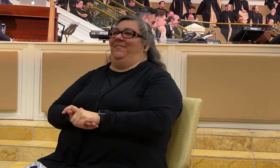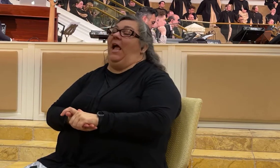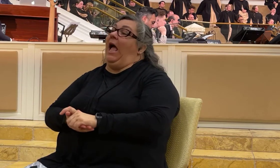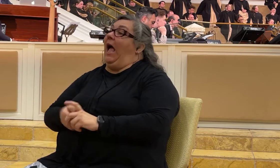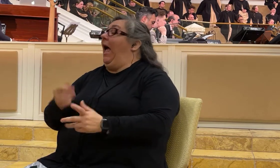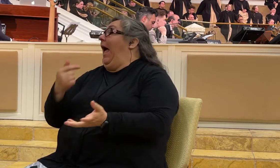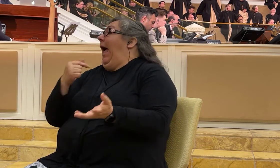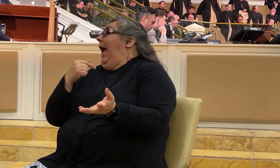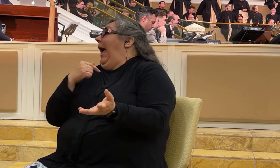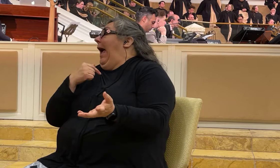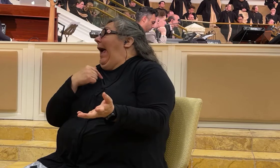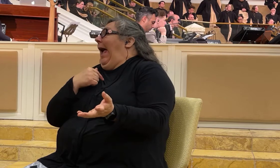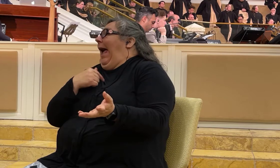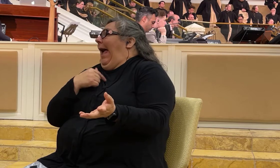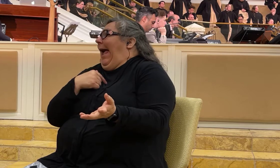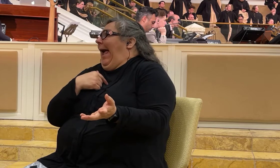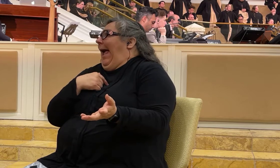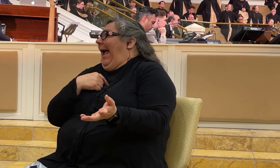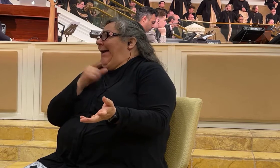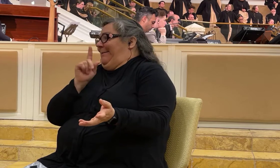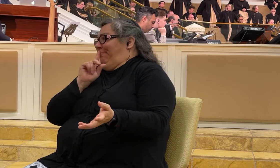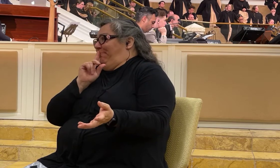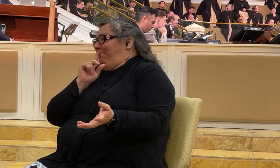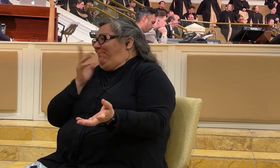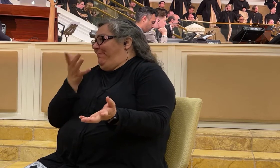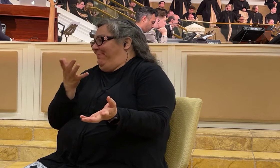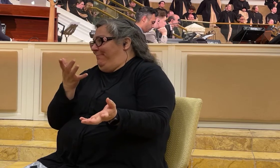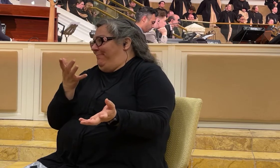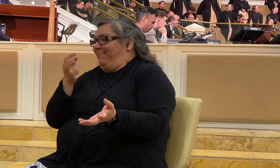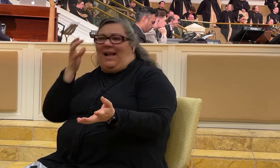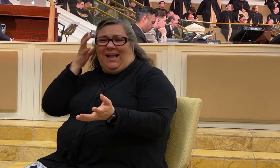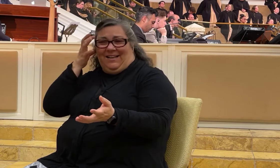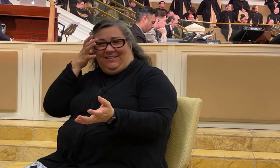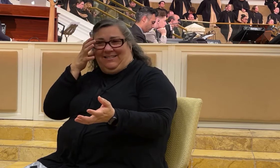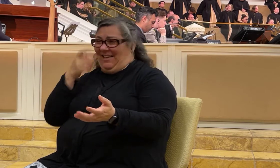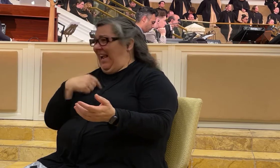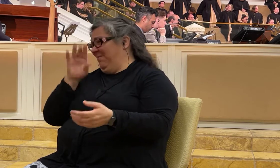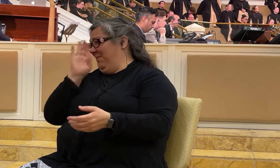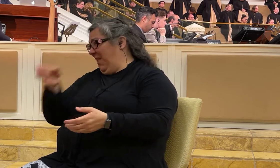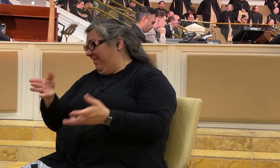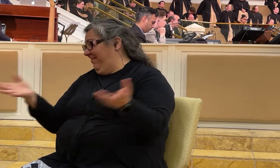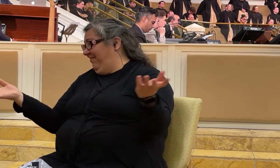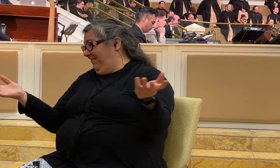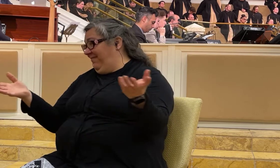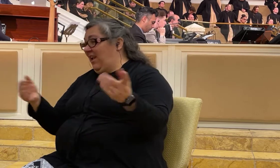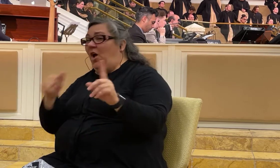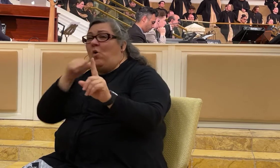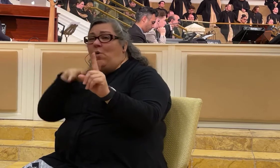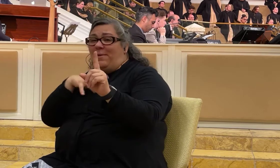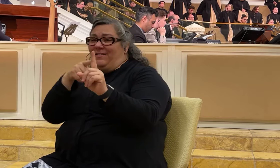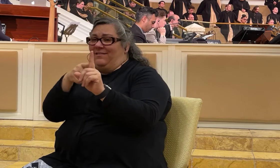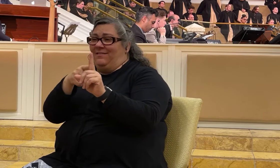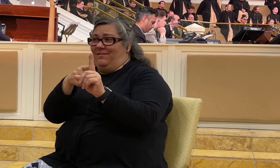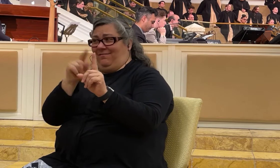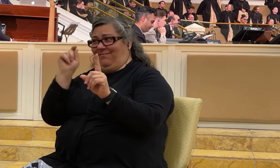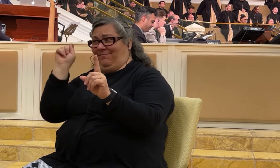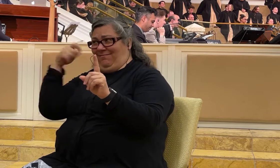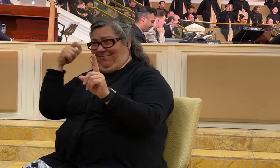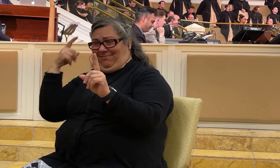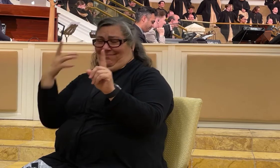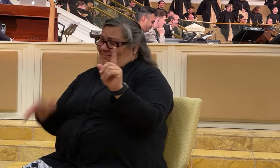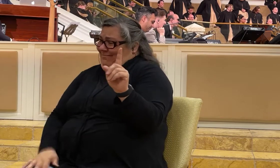I didn't bother her. I mean, God is telling me this. She was kind of a fruit.